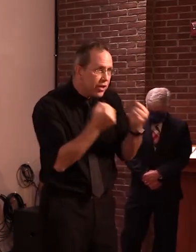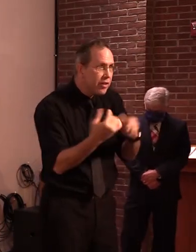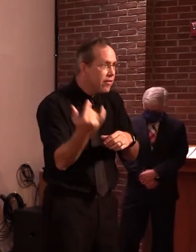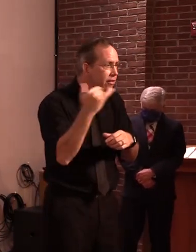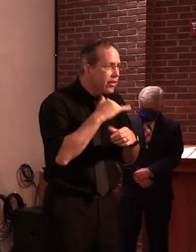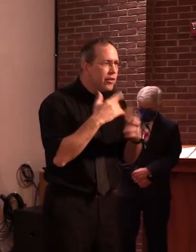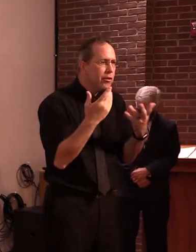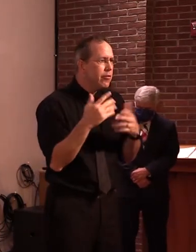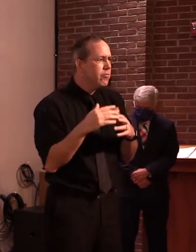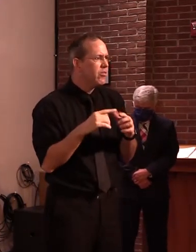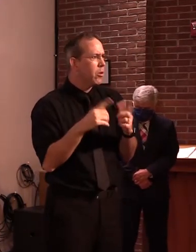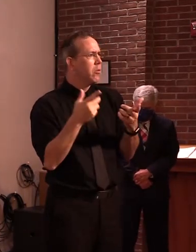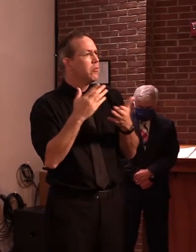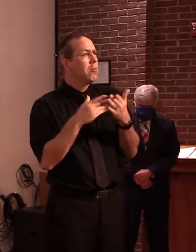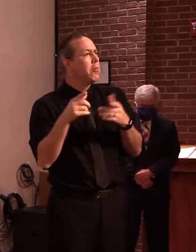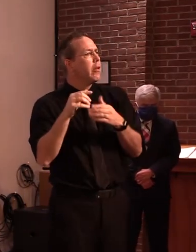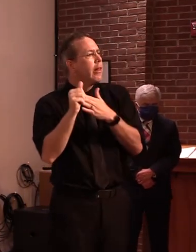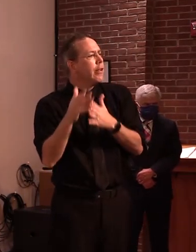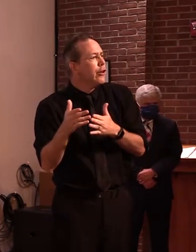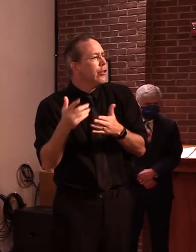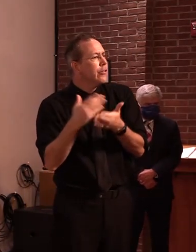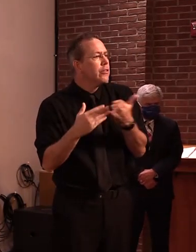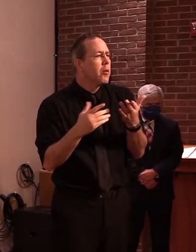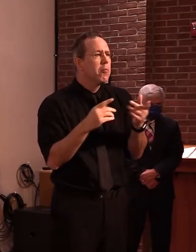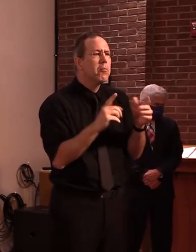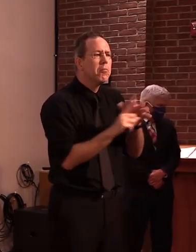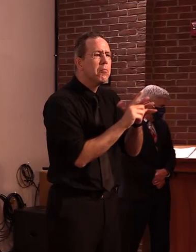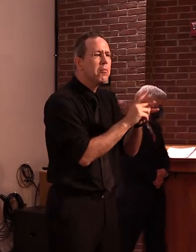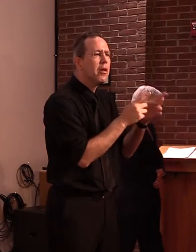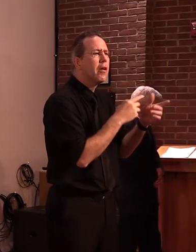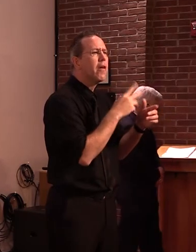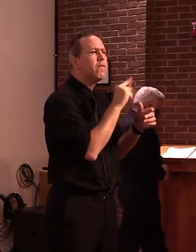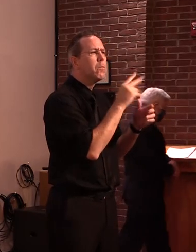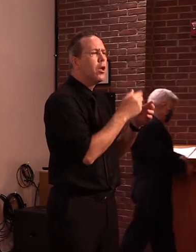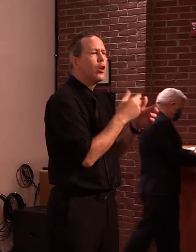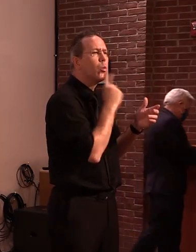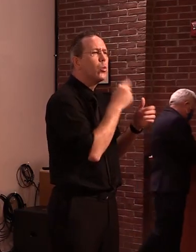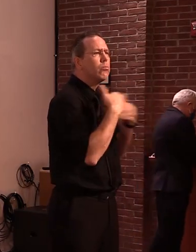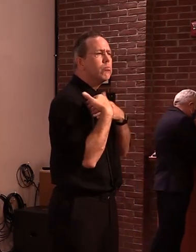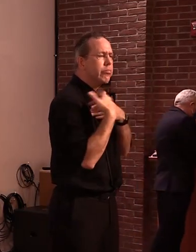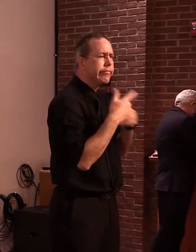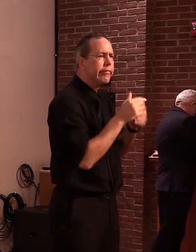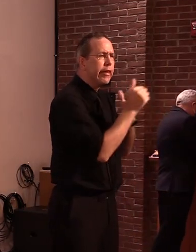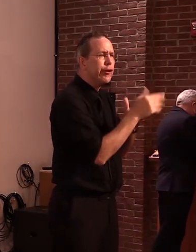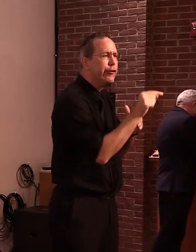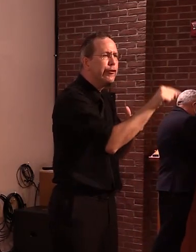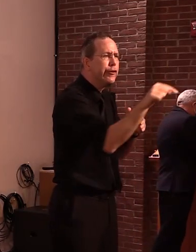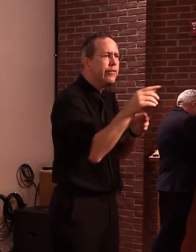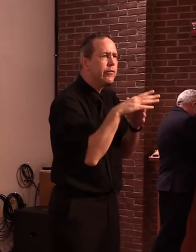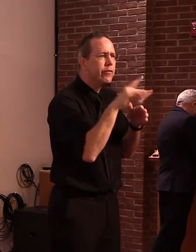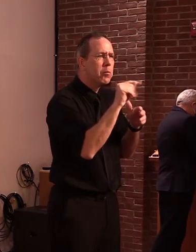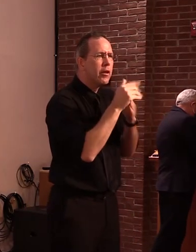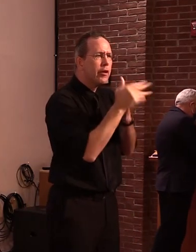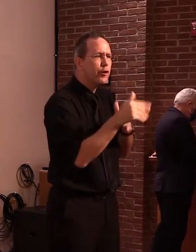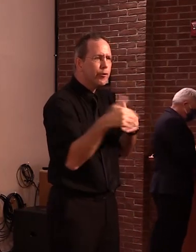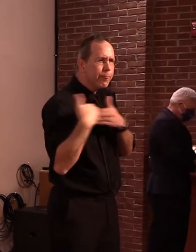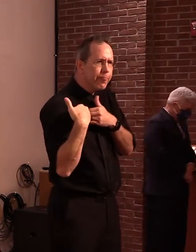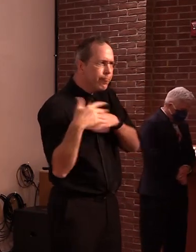and so forth, and we just wanted to continue to be able to keep Vermonters safe.